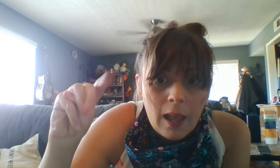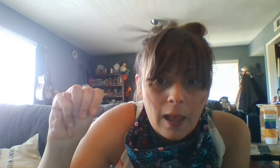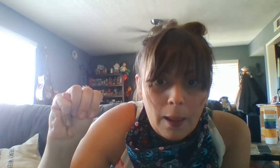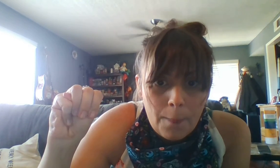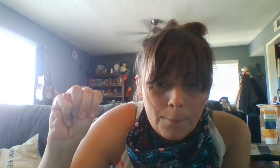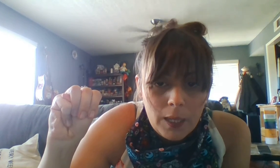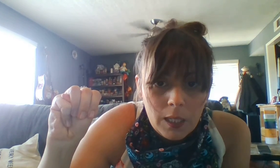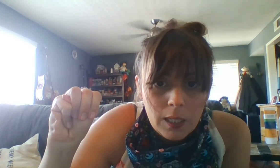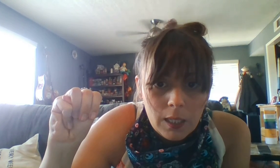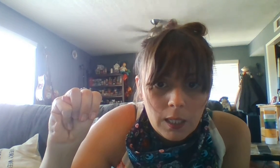M,